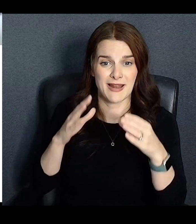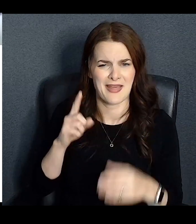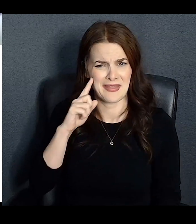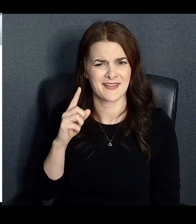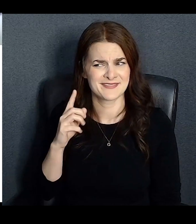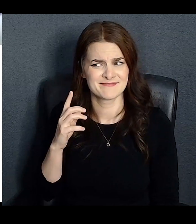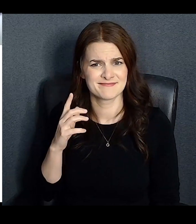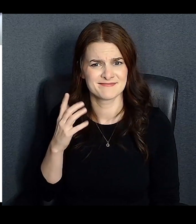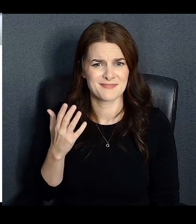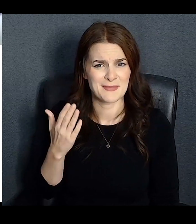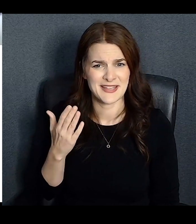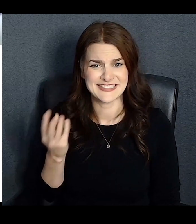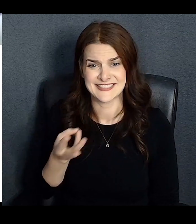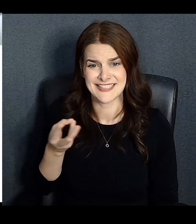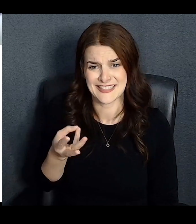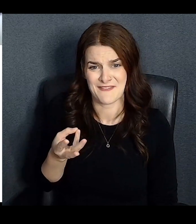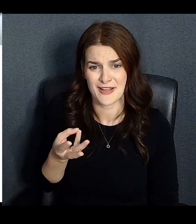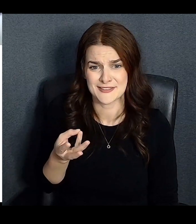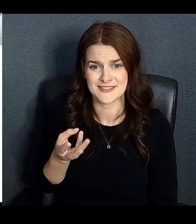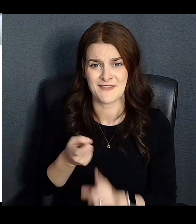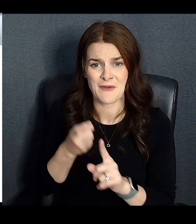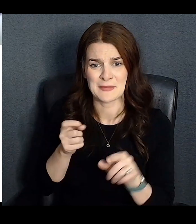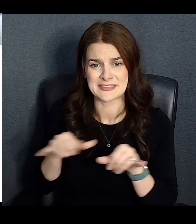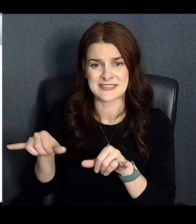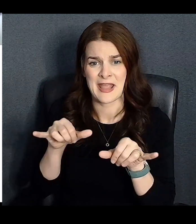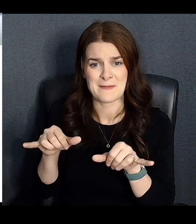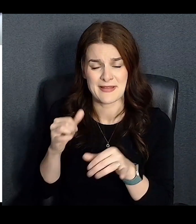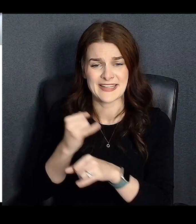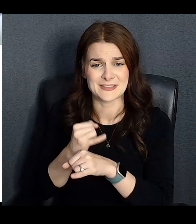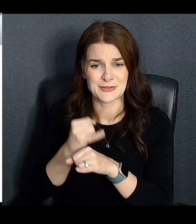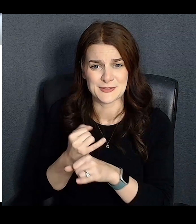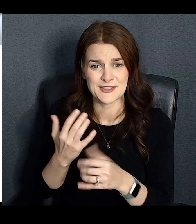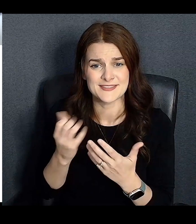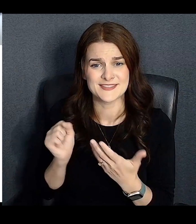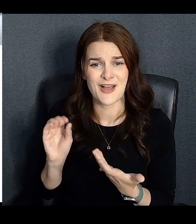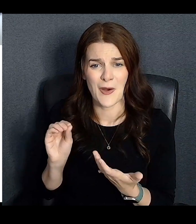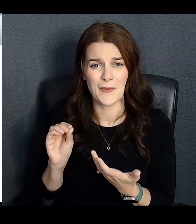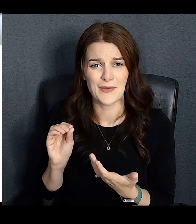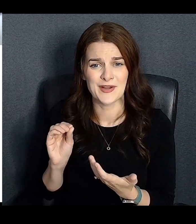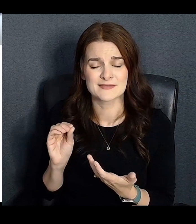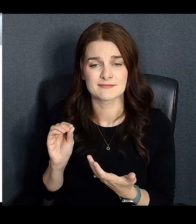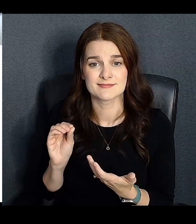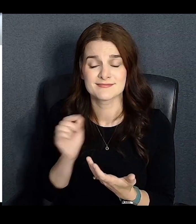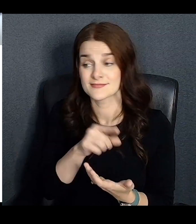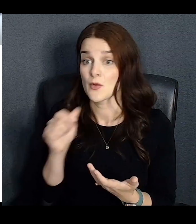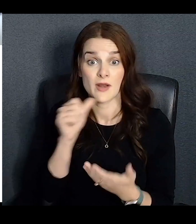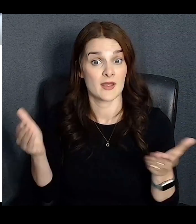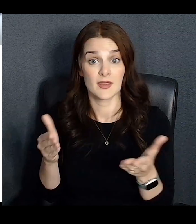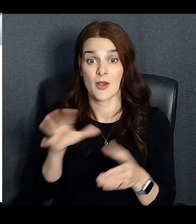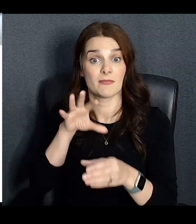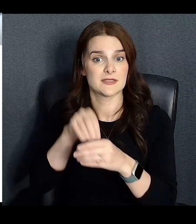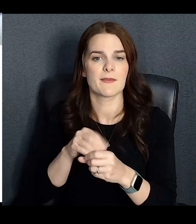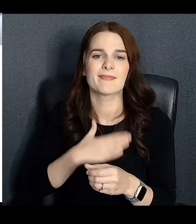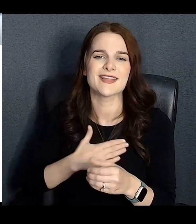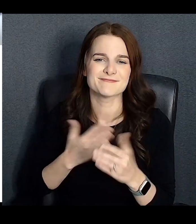14 participants, so I think, and maybe, and there's like 6 of us that are from the same institution. So um, for